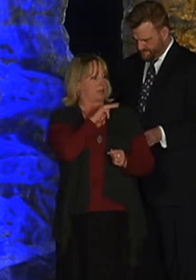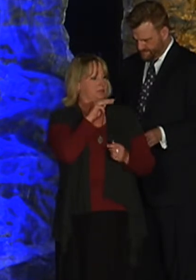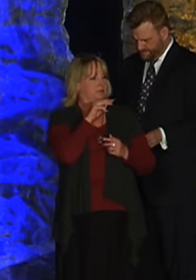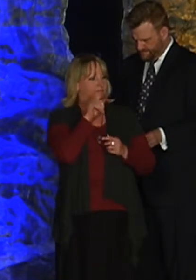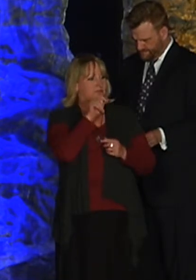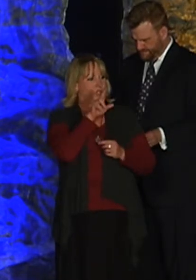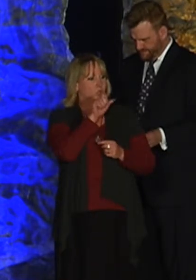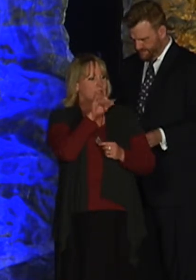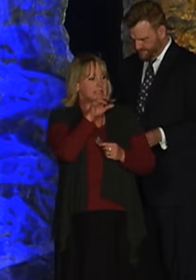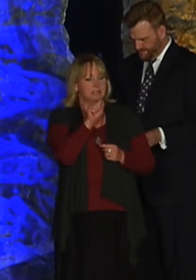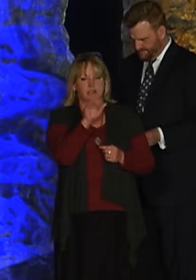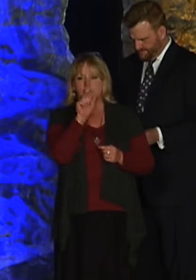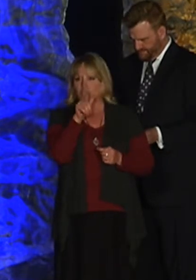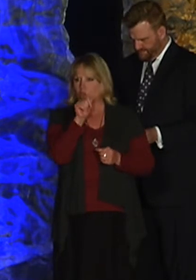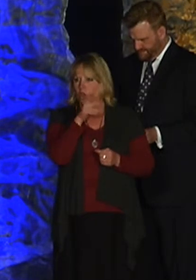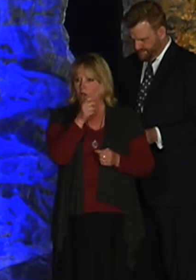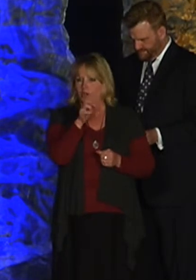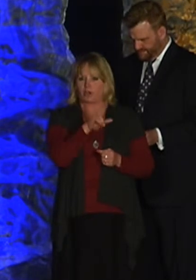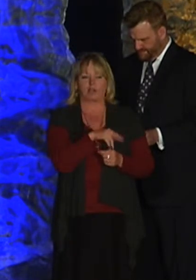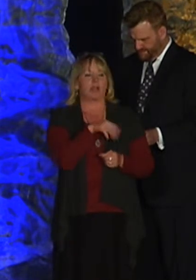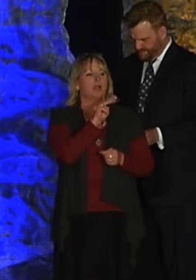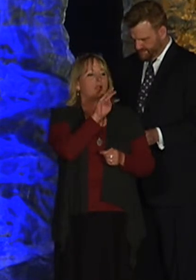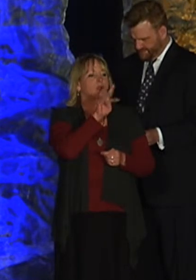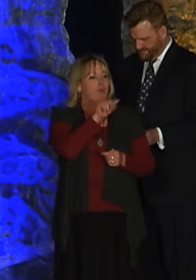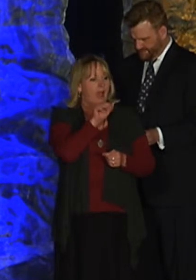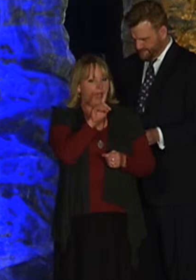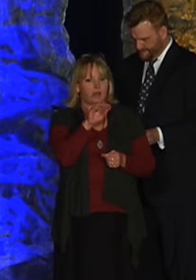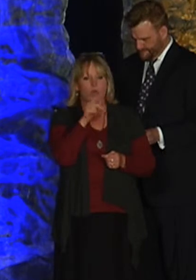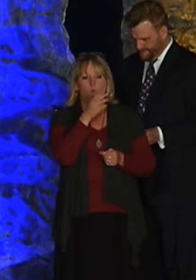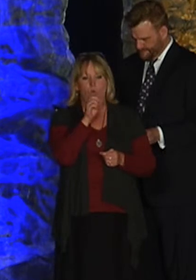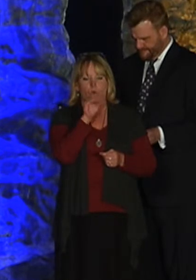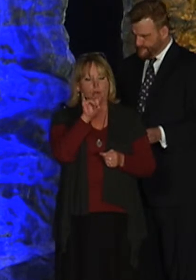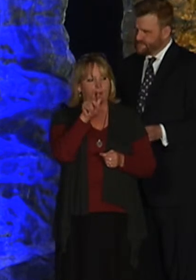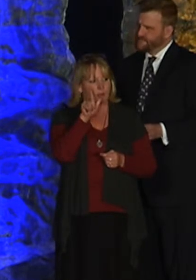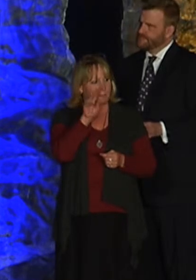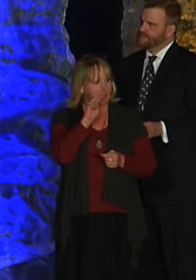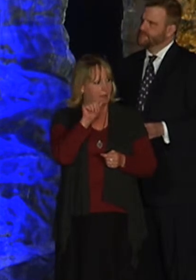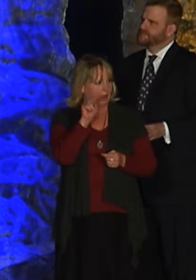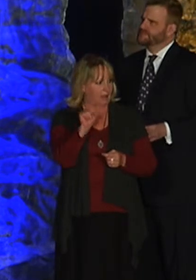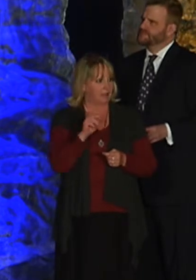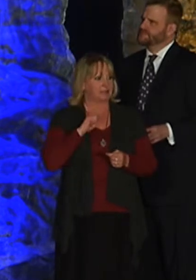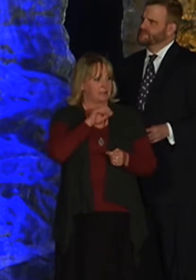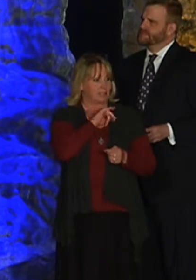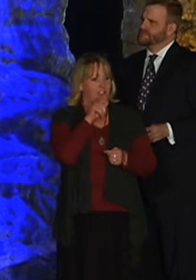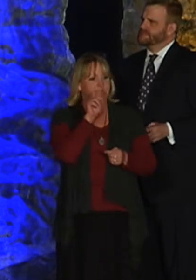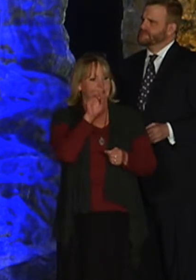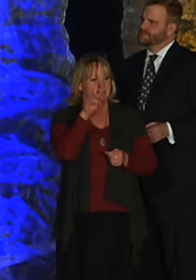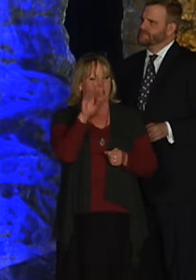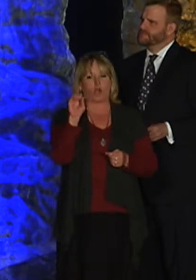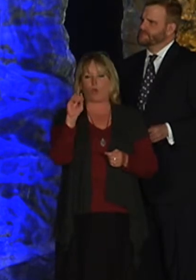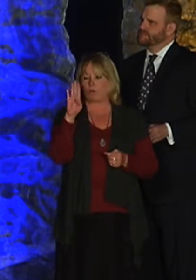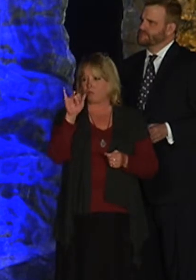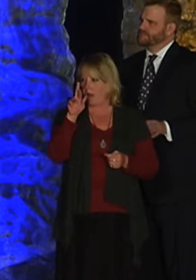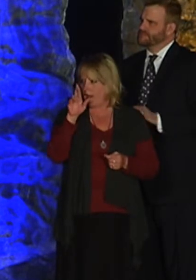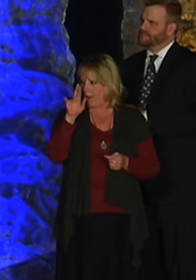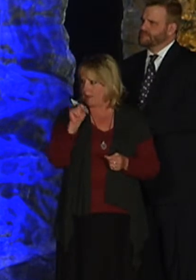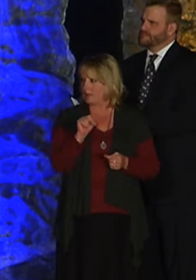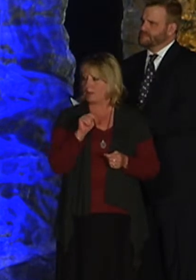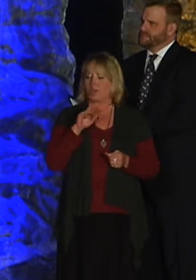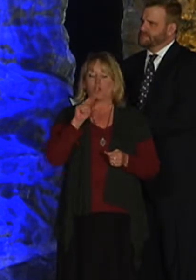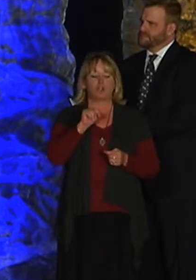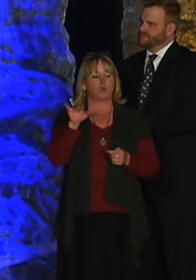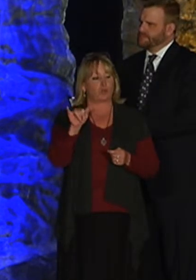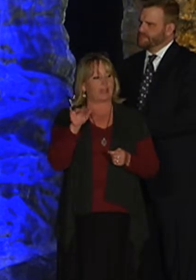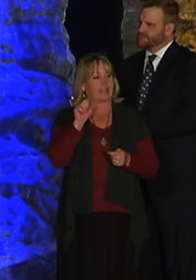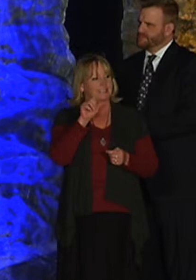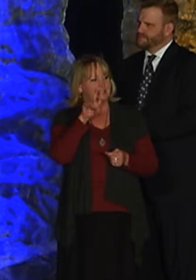Slaughter, New York State Senator Brad Hoylman, New York State Senator Ted O'Brien, New York State Assembly